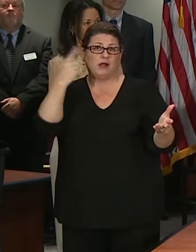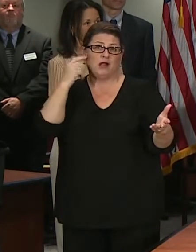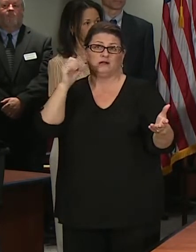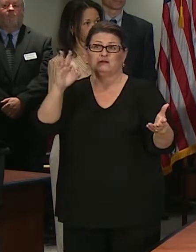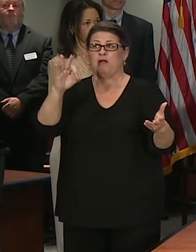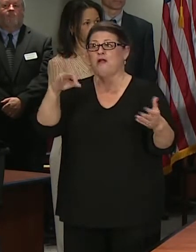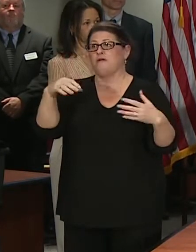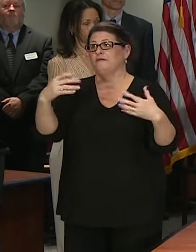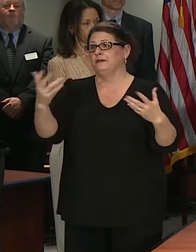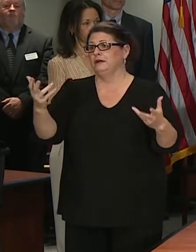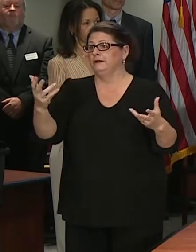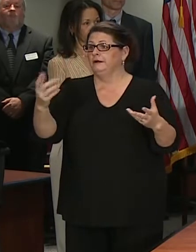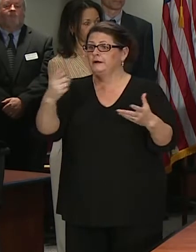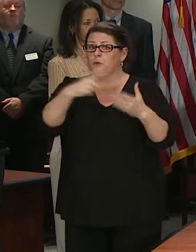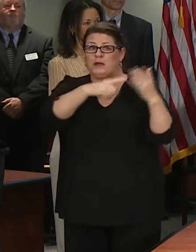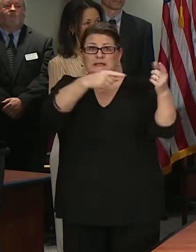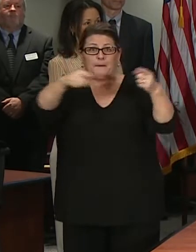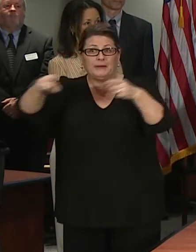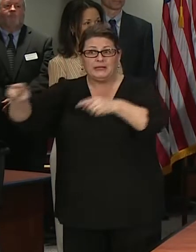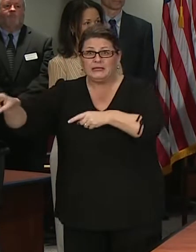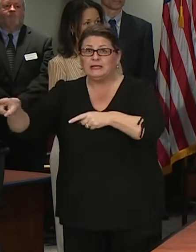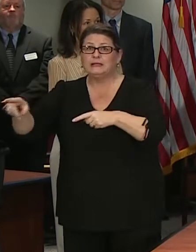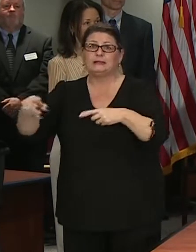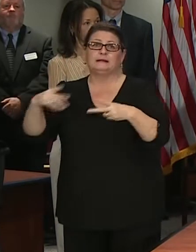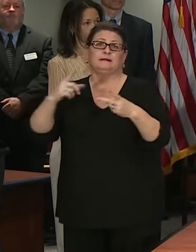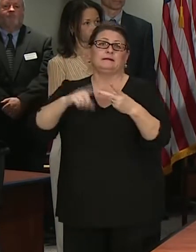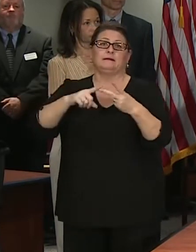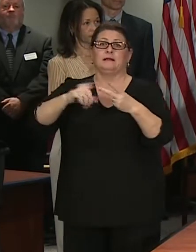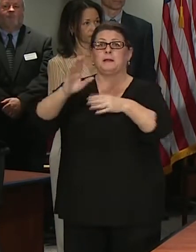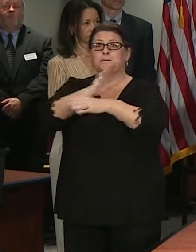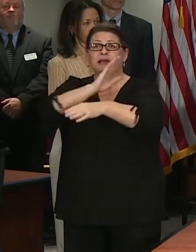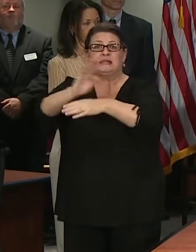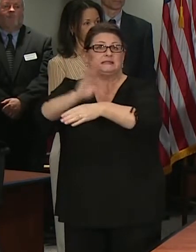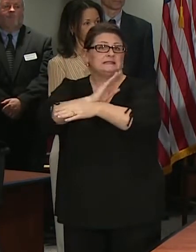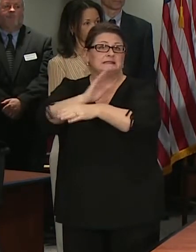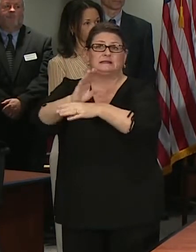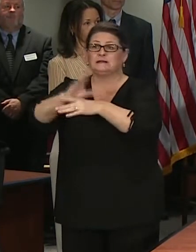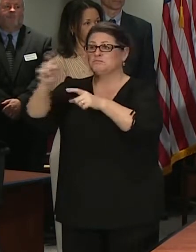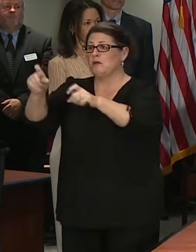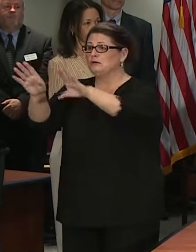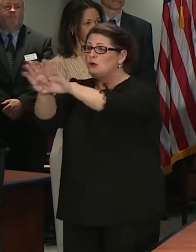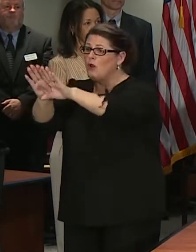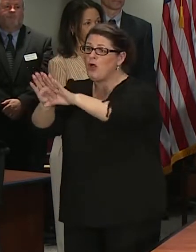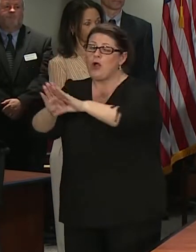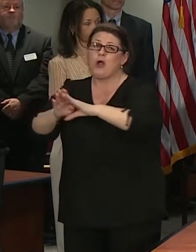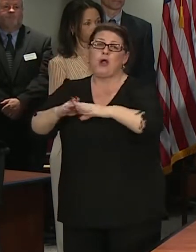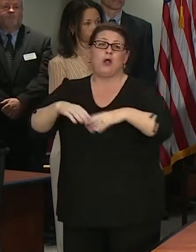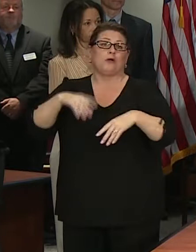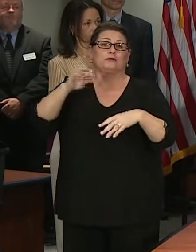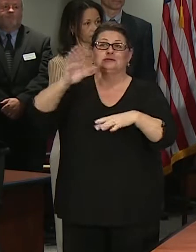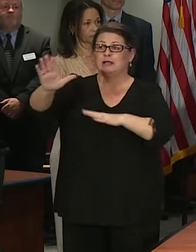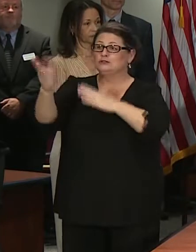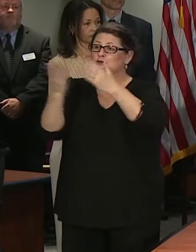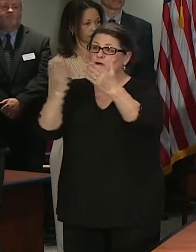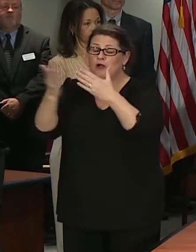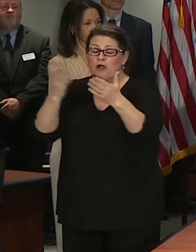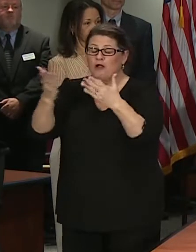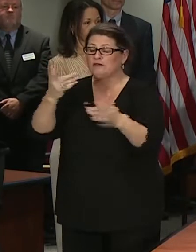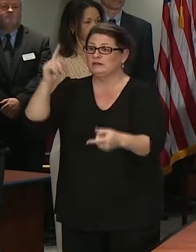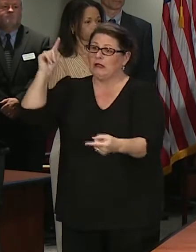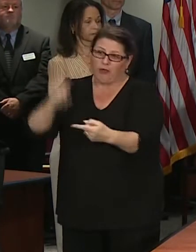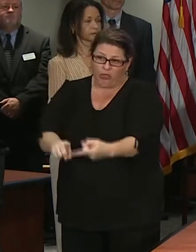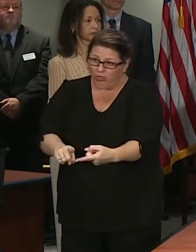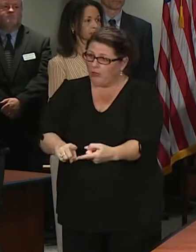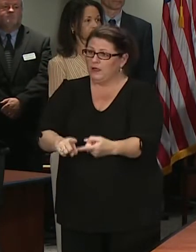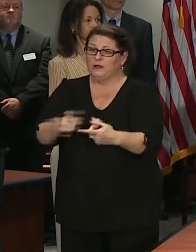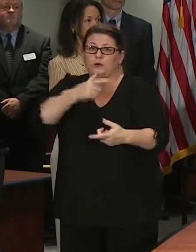because of steps taken by businesses and services, or by the orders that we have issued. All